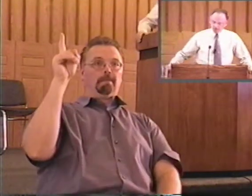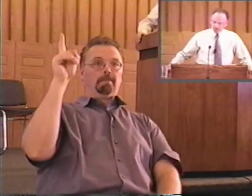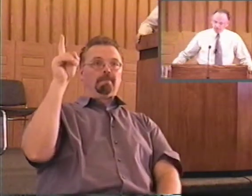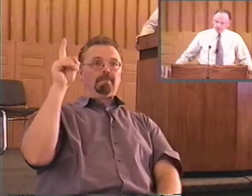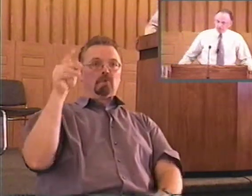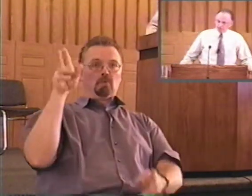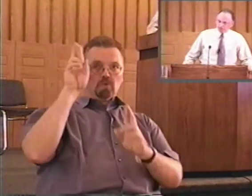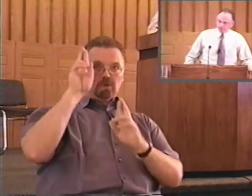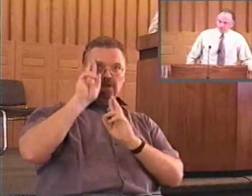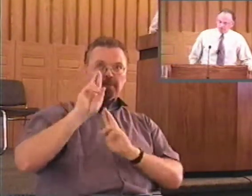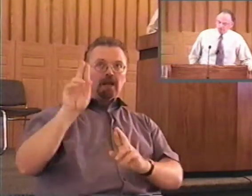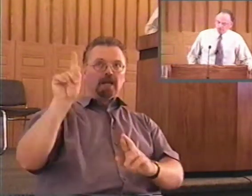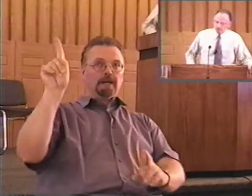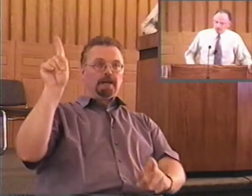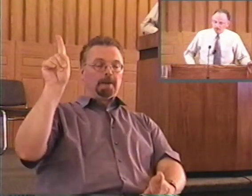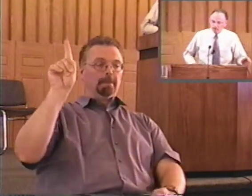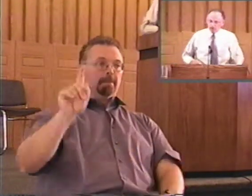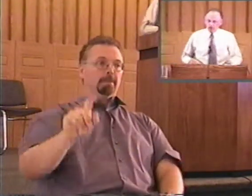Fear him.